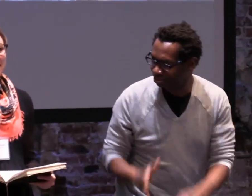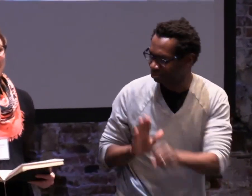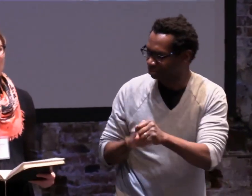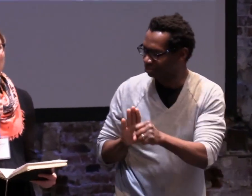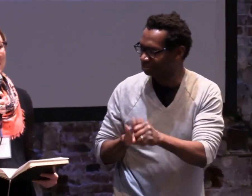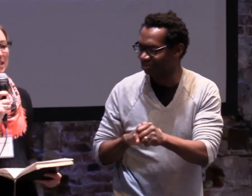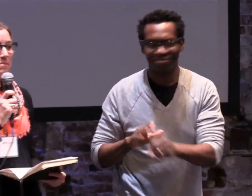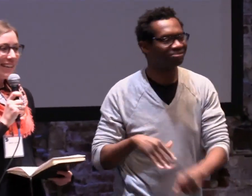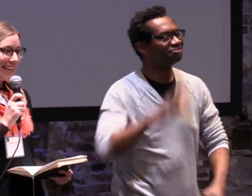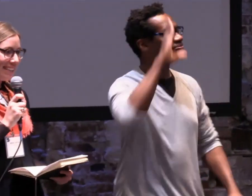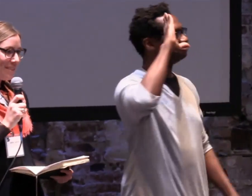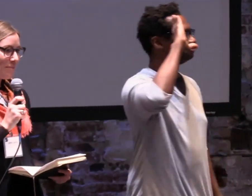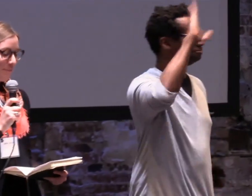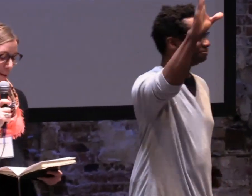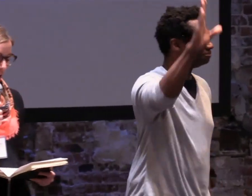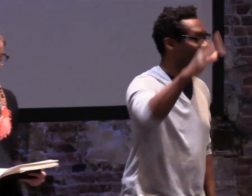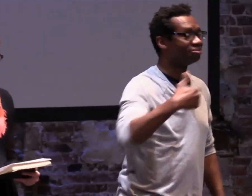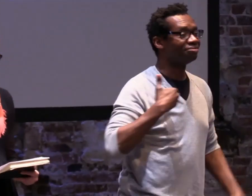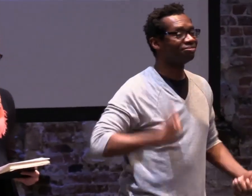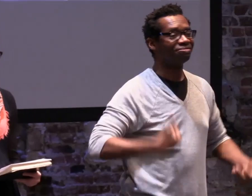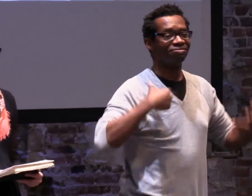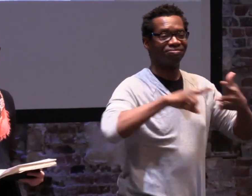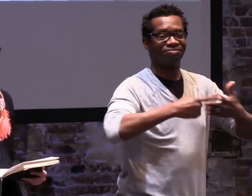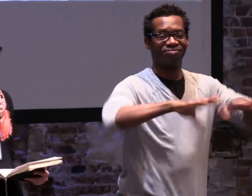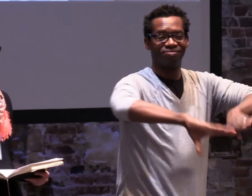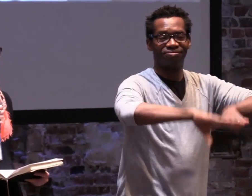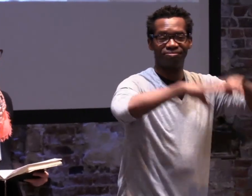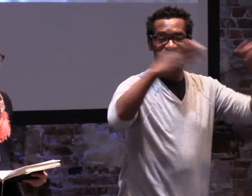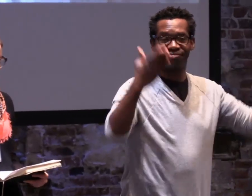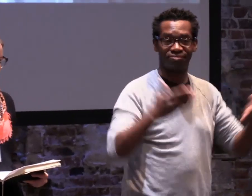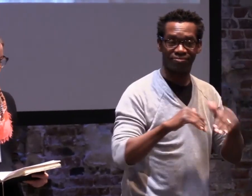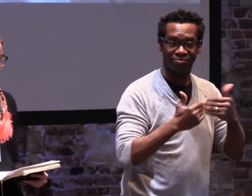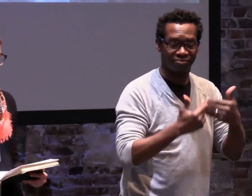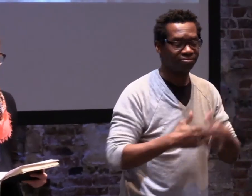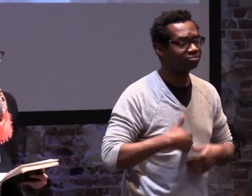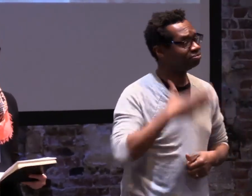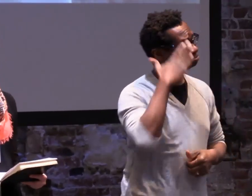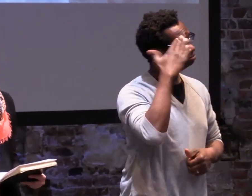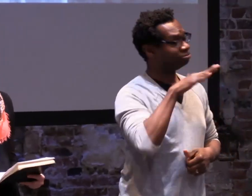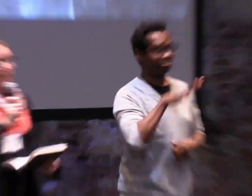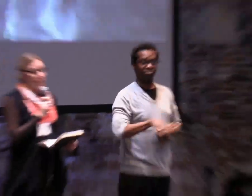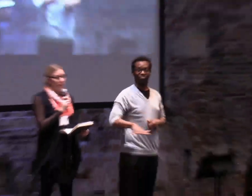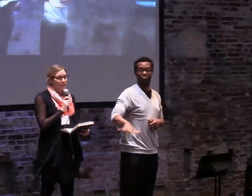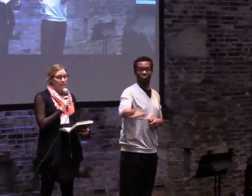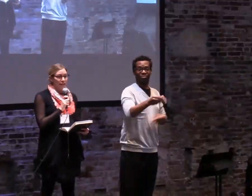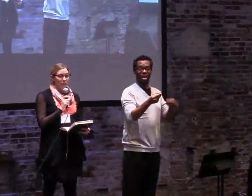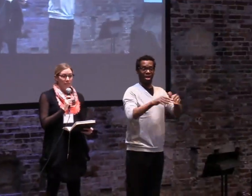I would like to begin by acknowledging the traditional owners of the land on which this event is taking